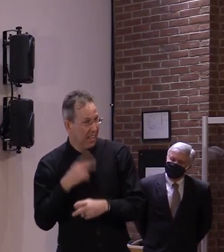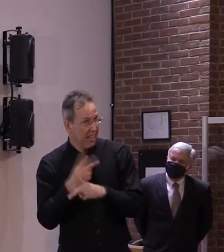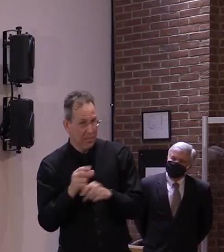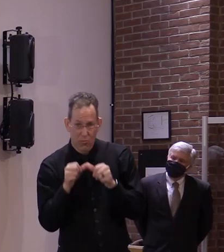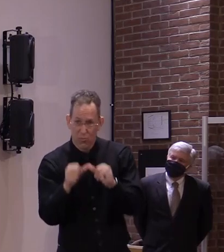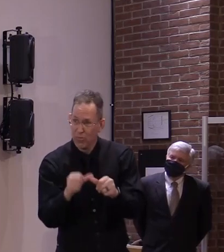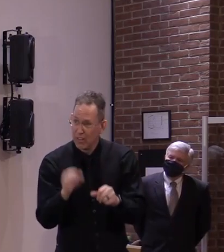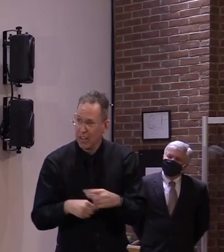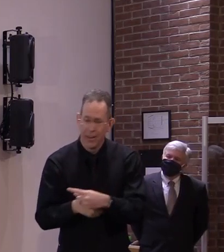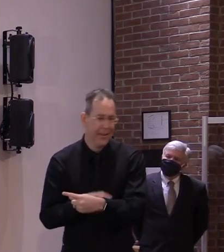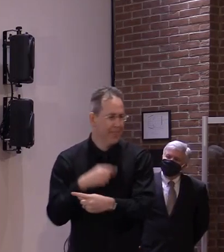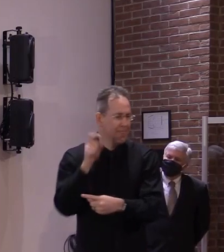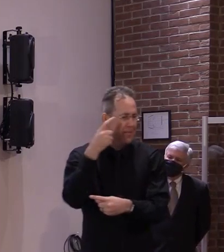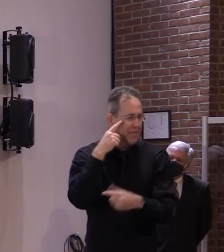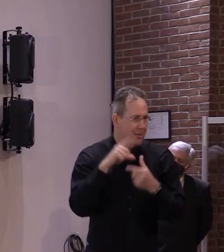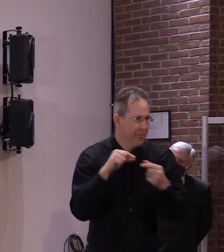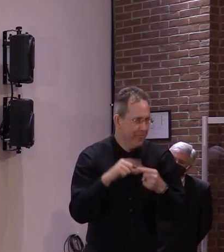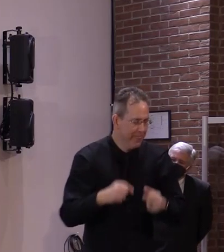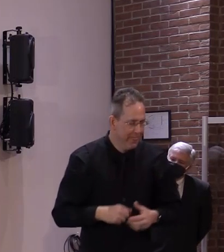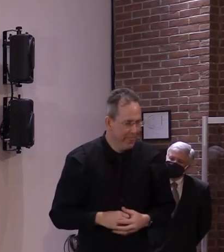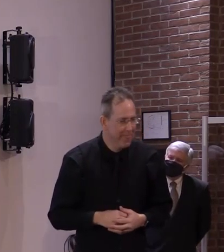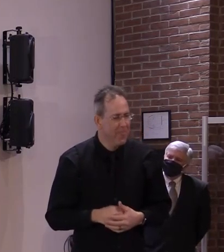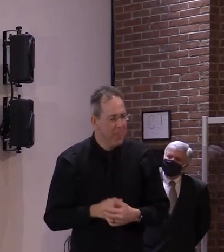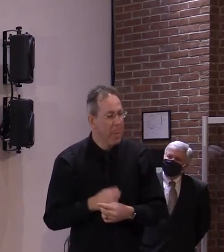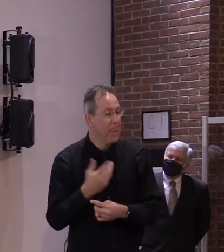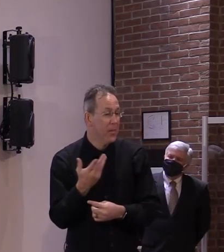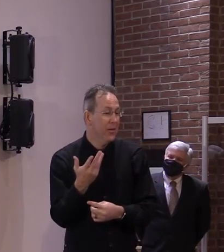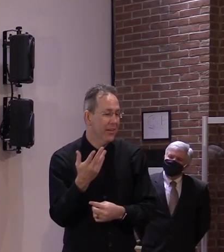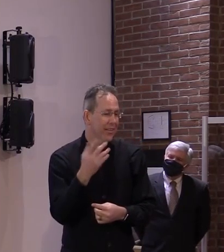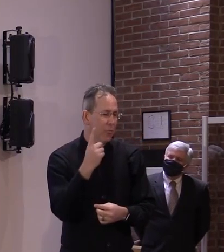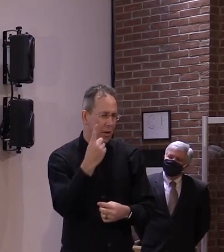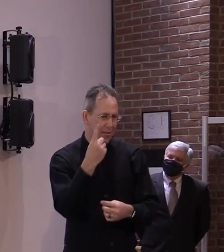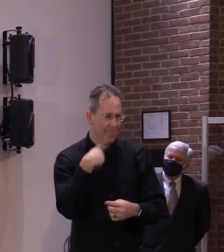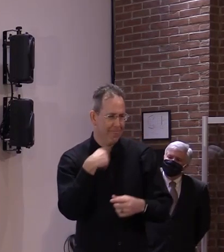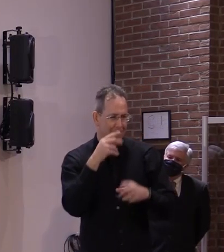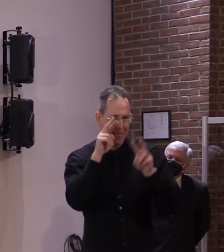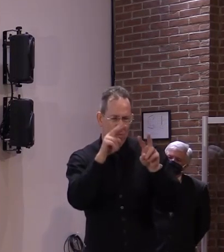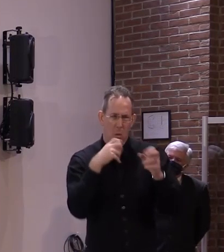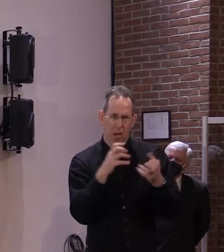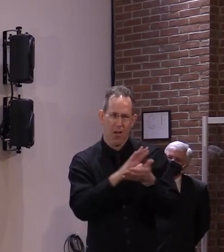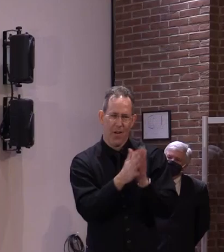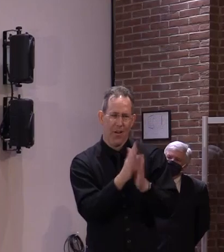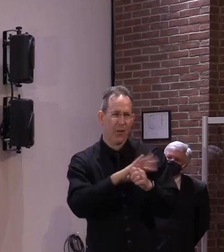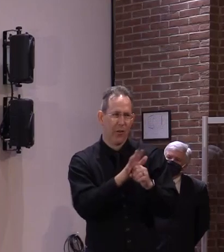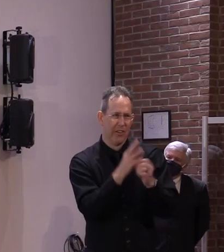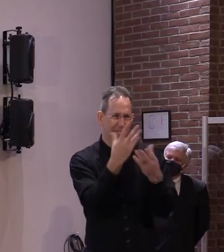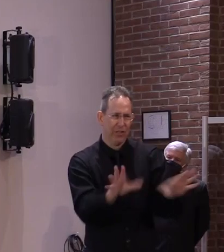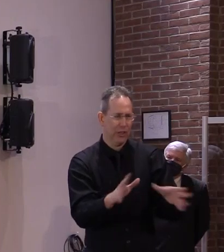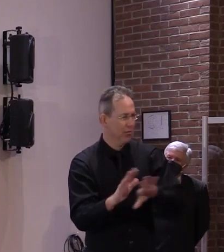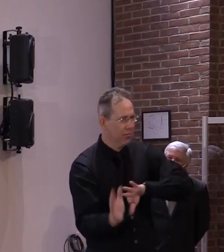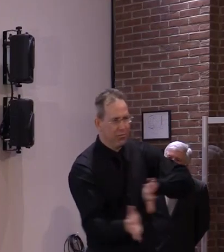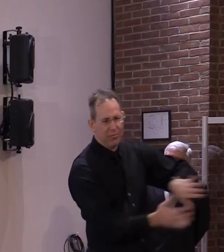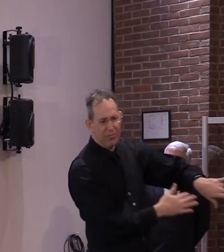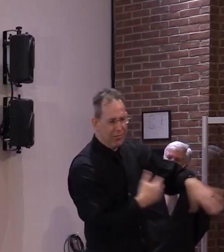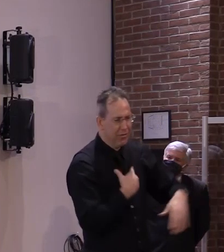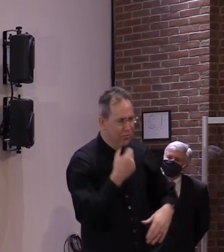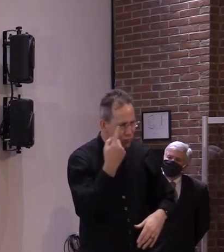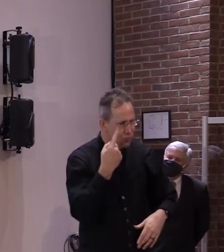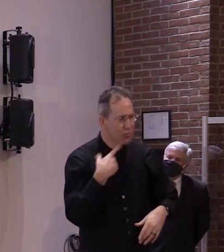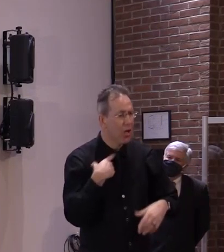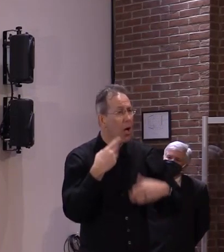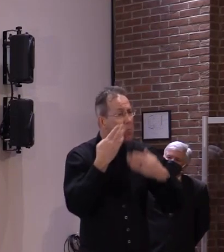two, we have considered that. And I think I've remarked in some of these media briefings before, but one of the silver linings